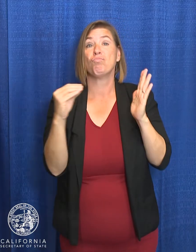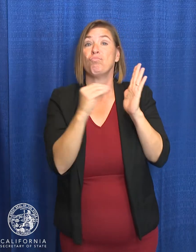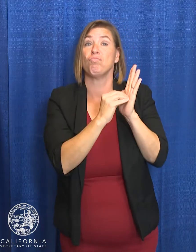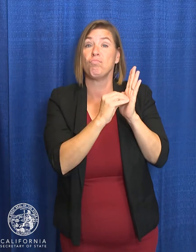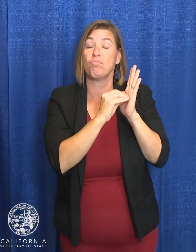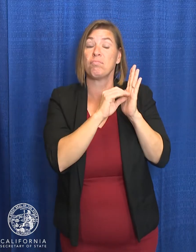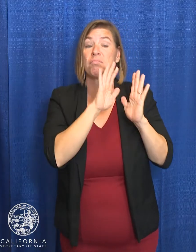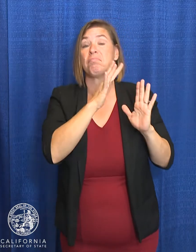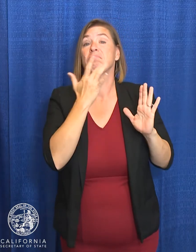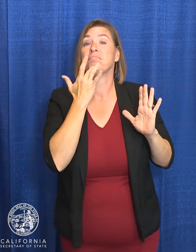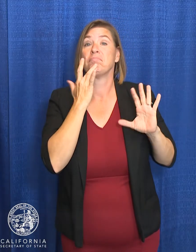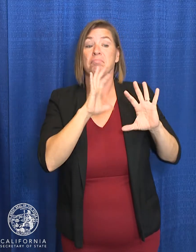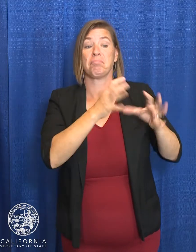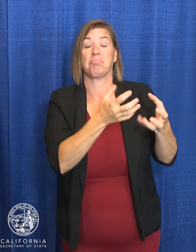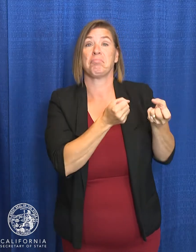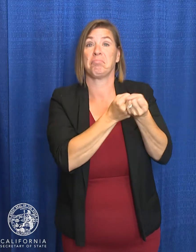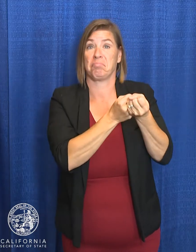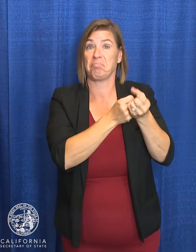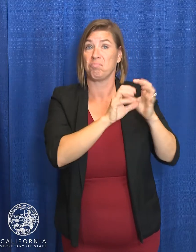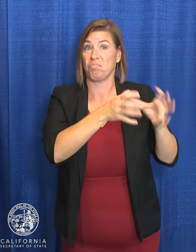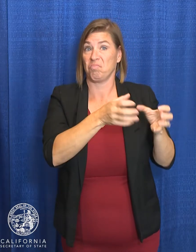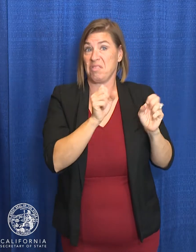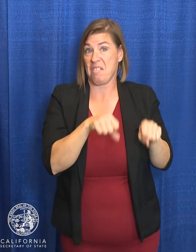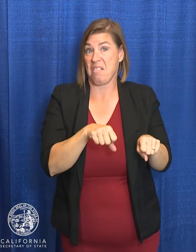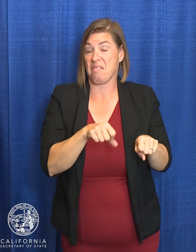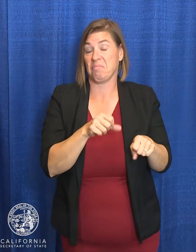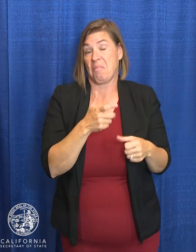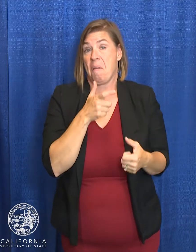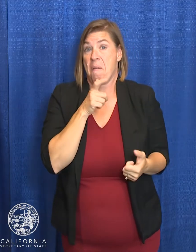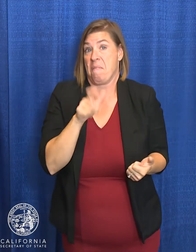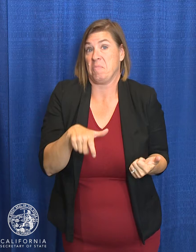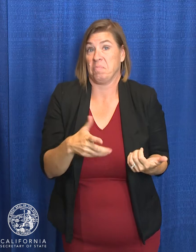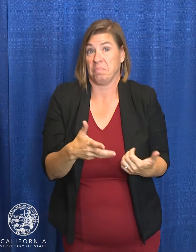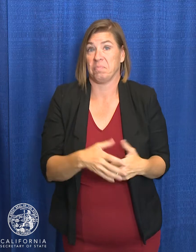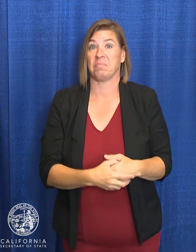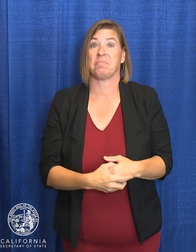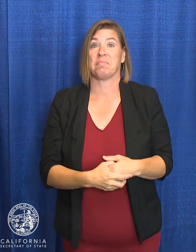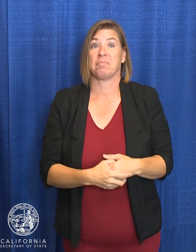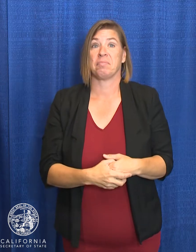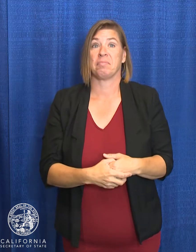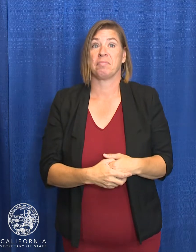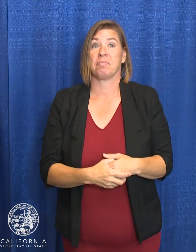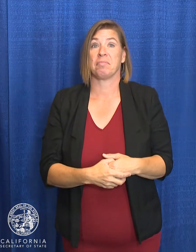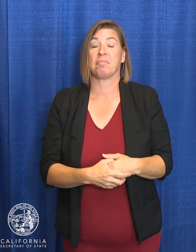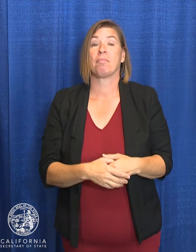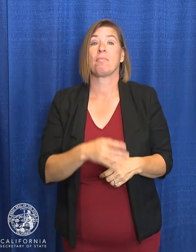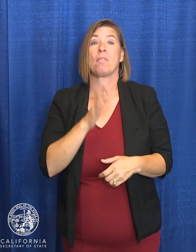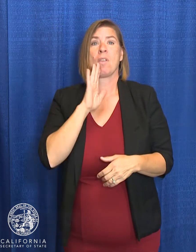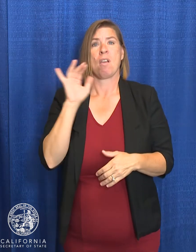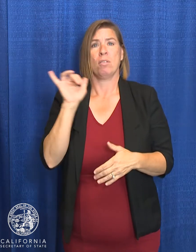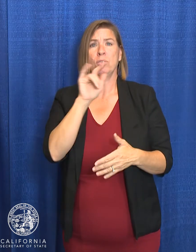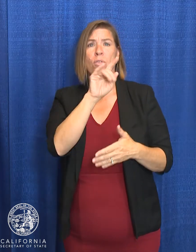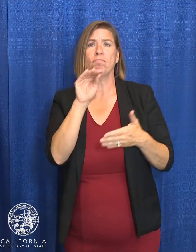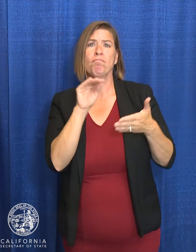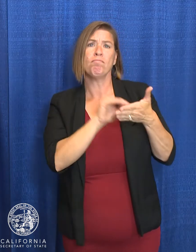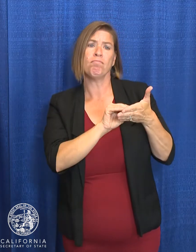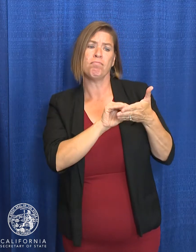party preference stated on the ballot, but the party preference designation is selected solely by the candidate and